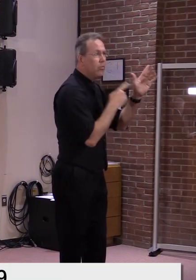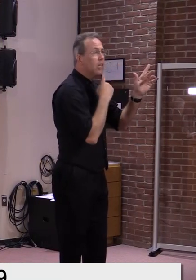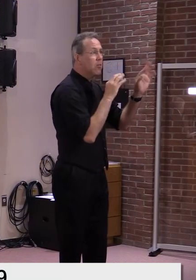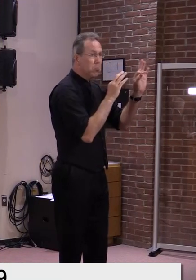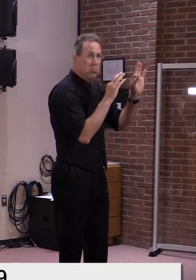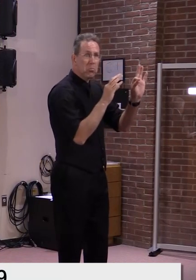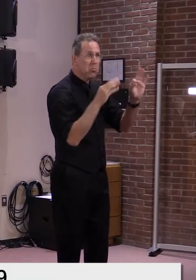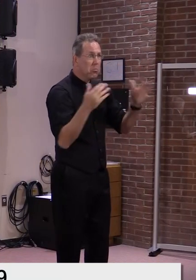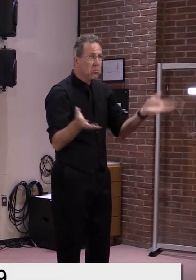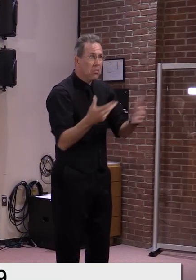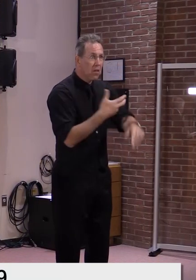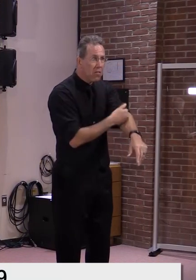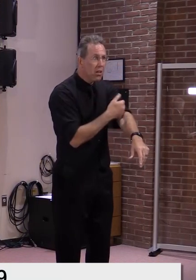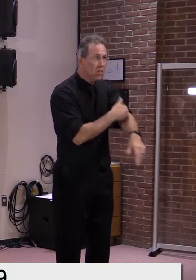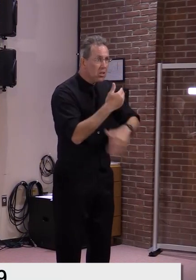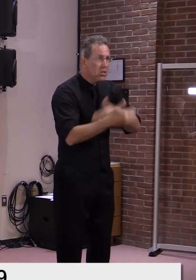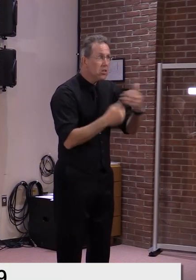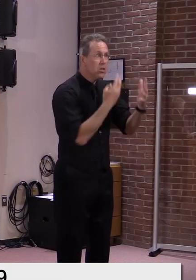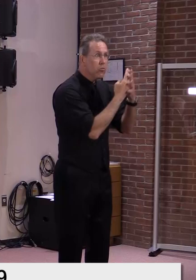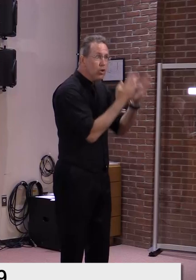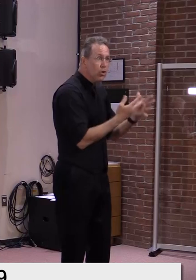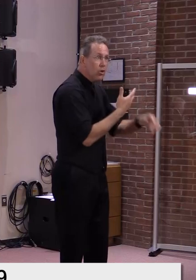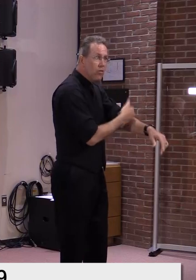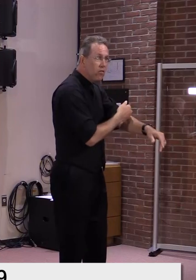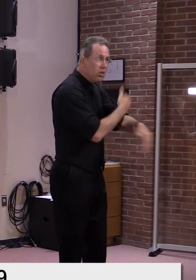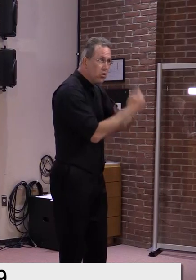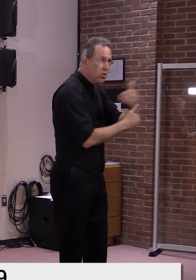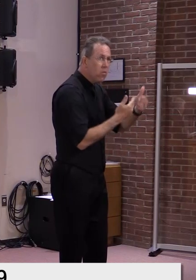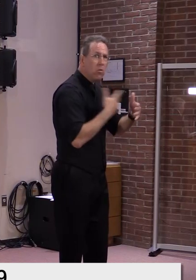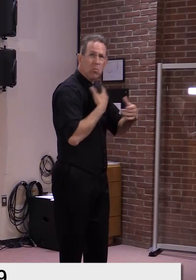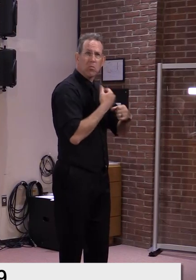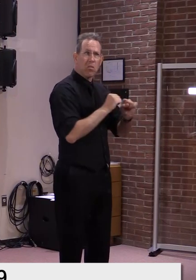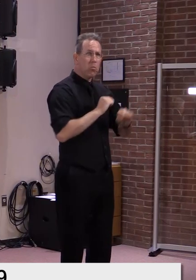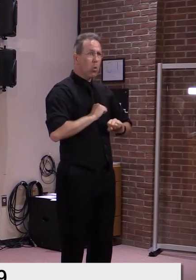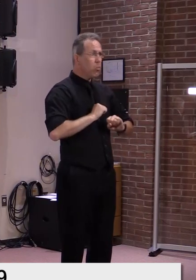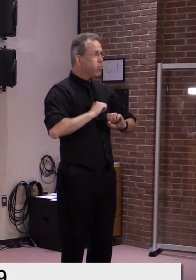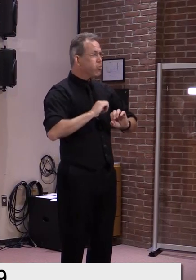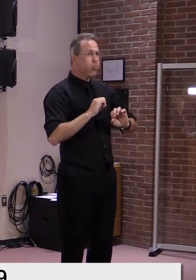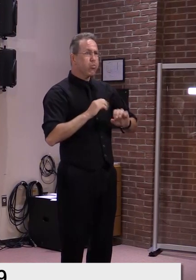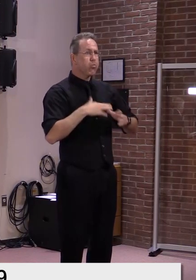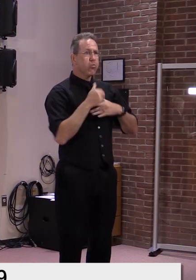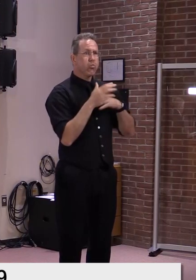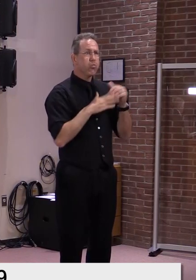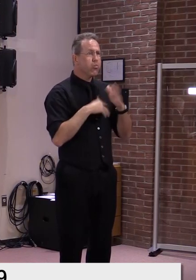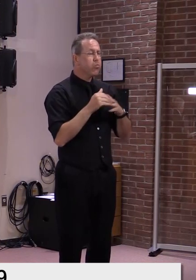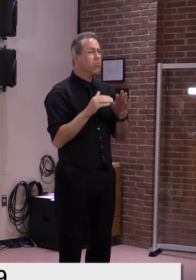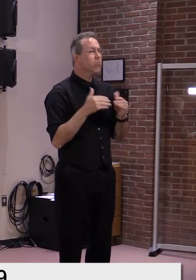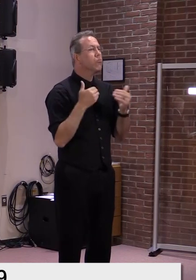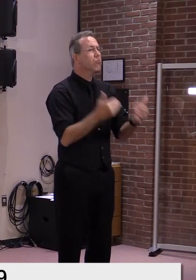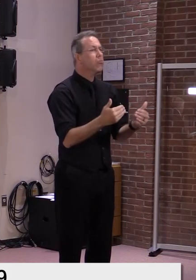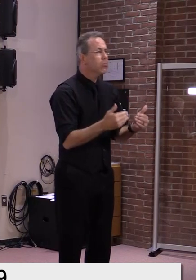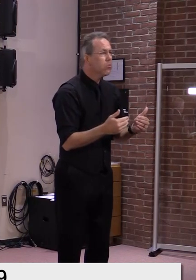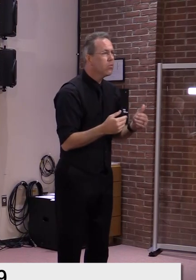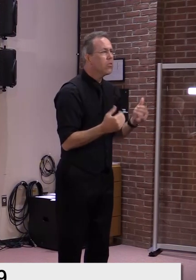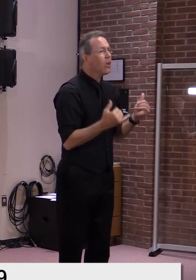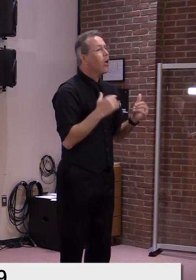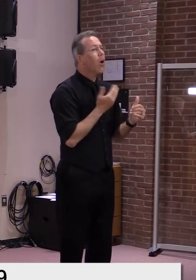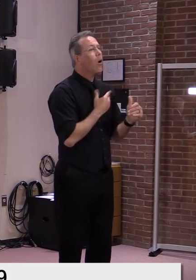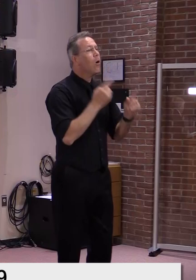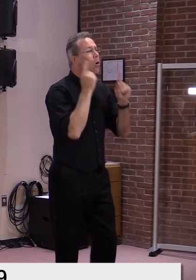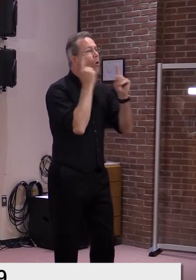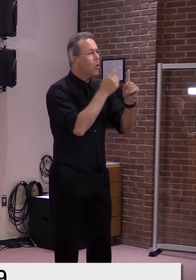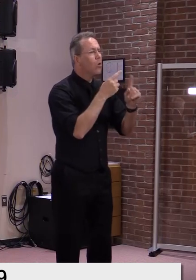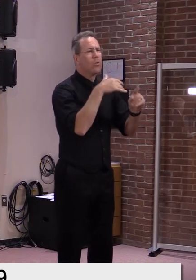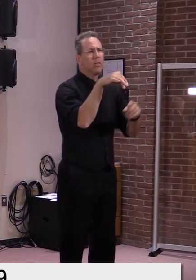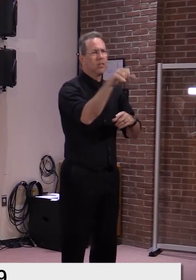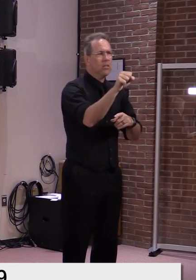up our correctional facilities. But the goal is to open them back up, both to visitation, to